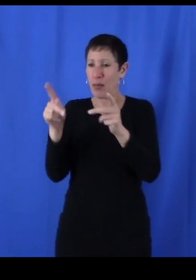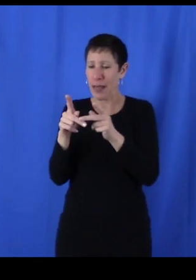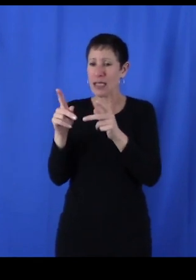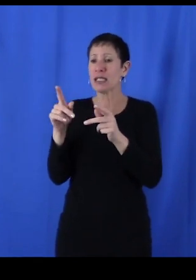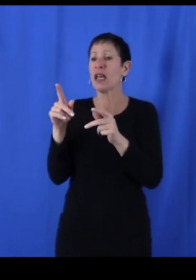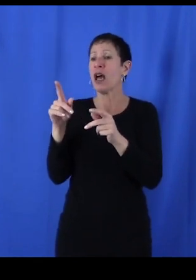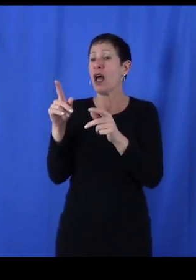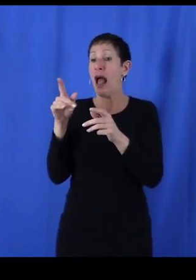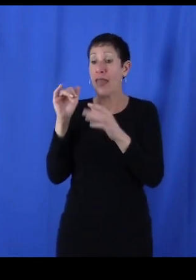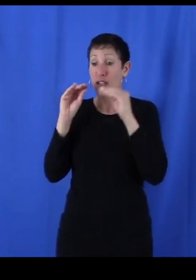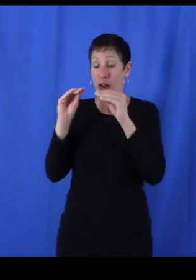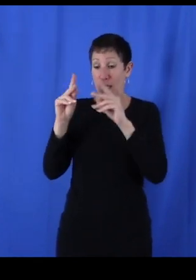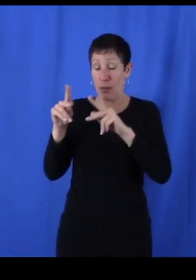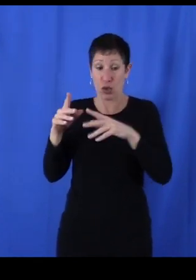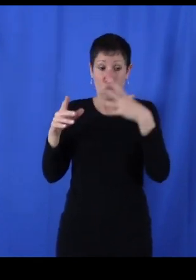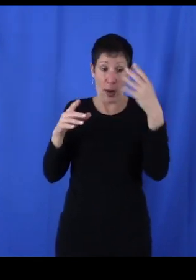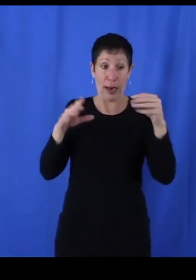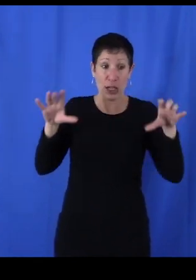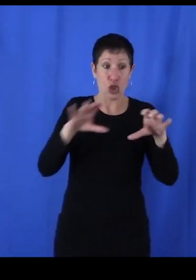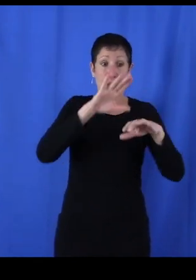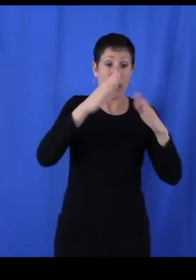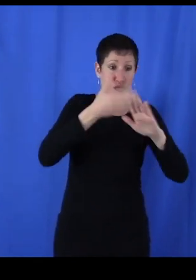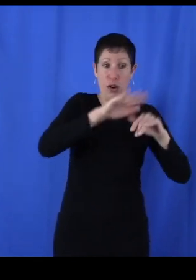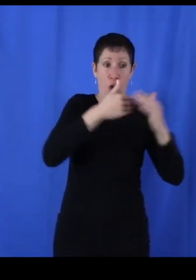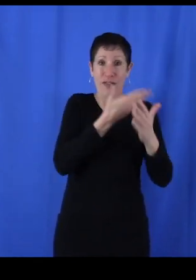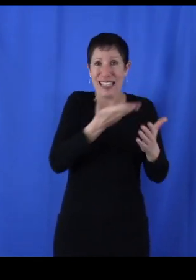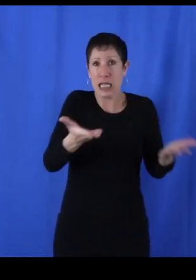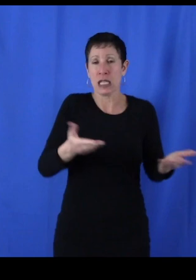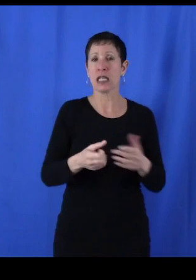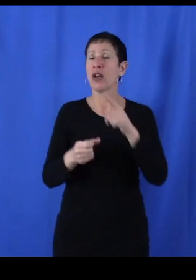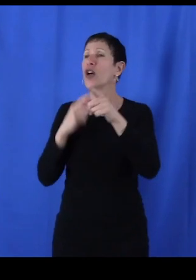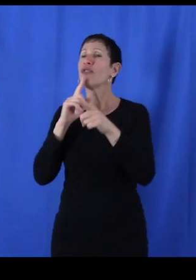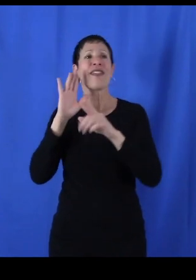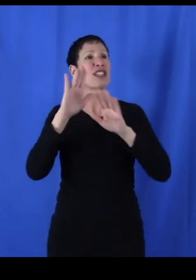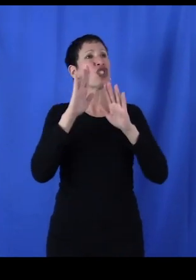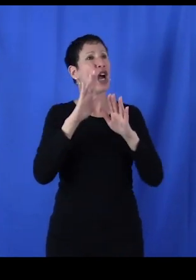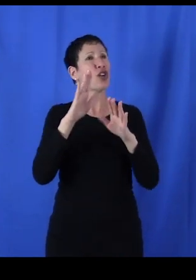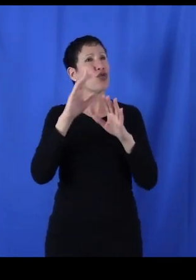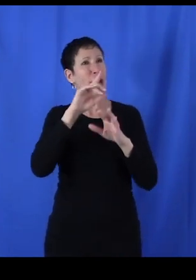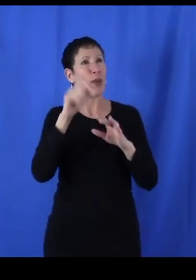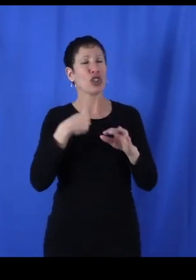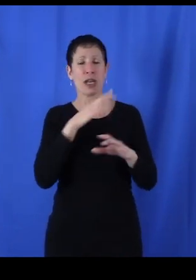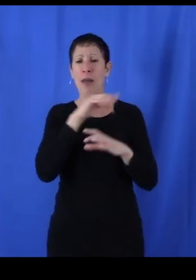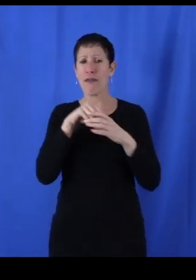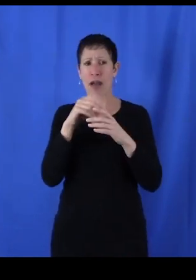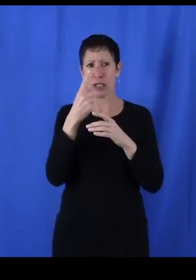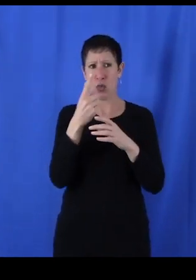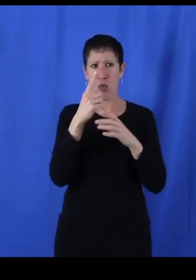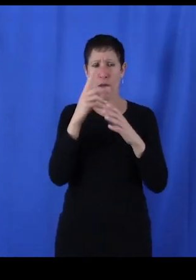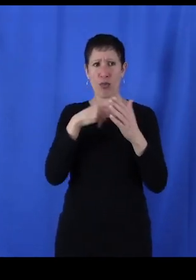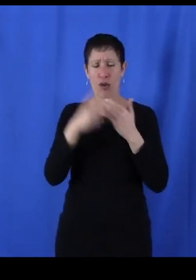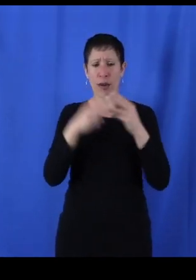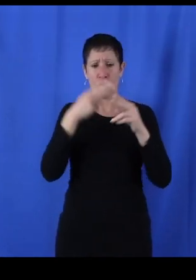who go out to, you know, run all these things. Yeah, no, that's a great question. So I'm also part of a Mellon initiative to rethink the liberal